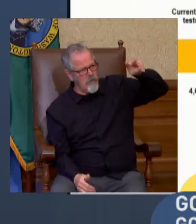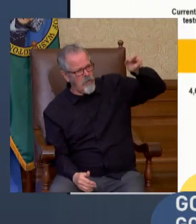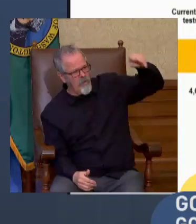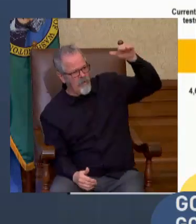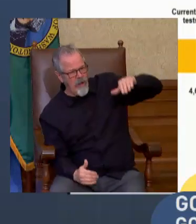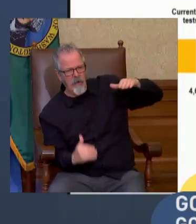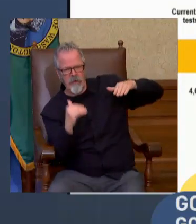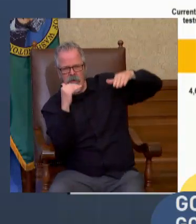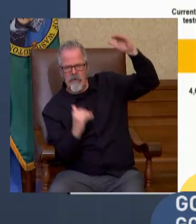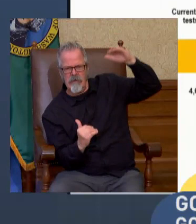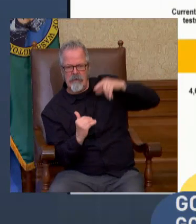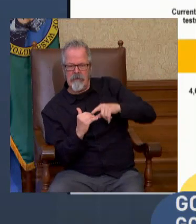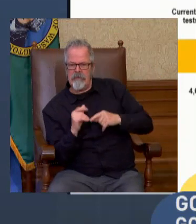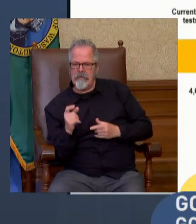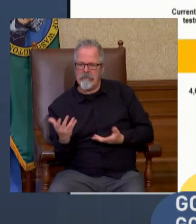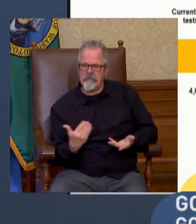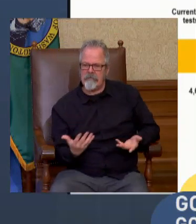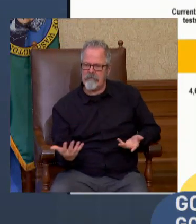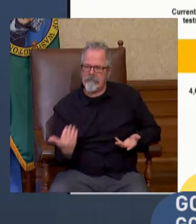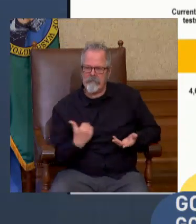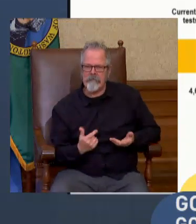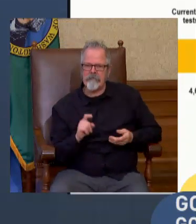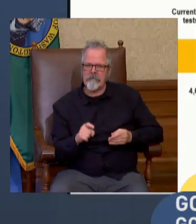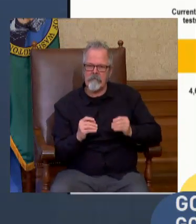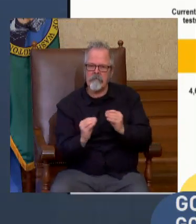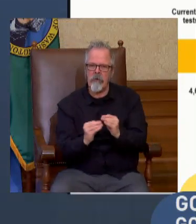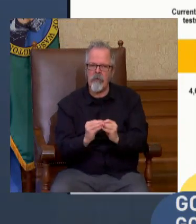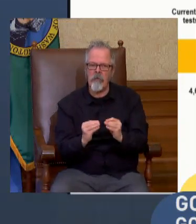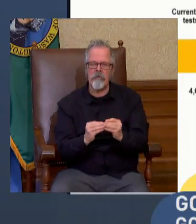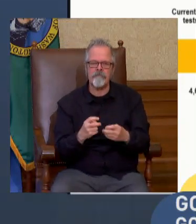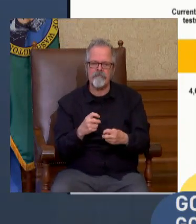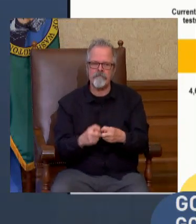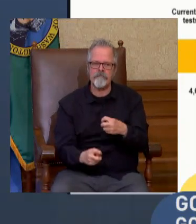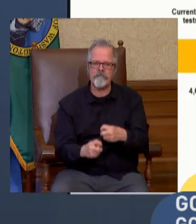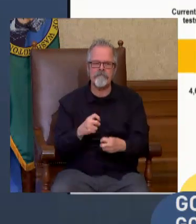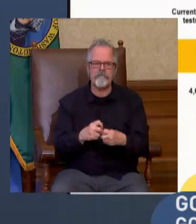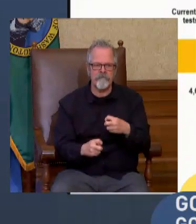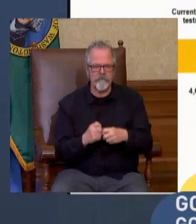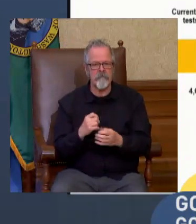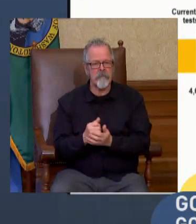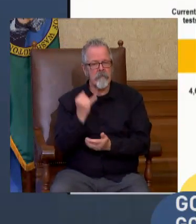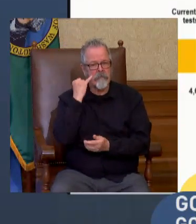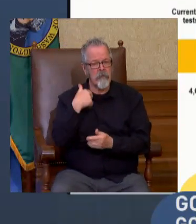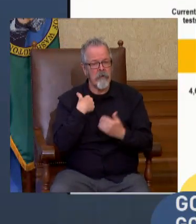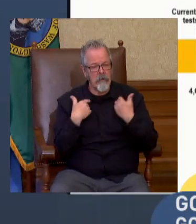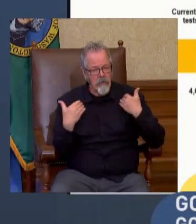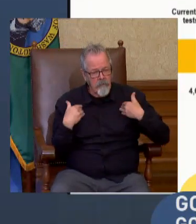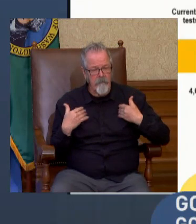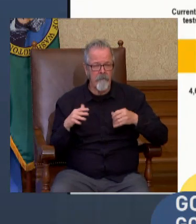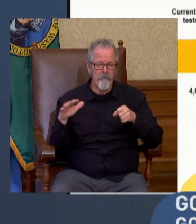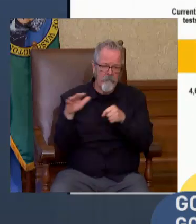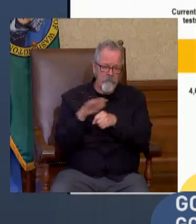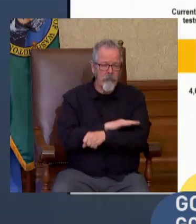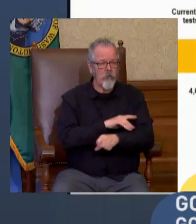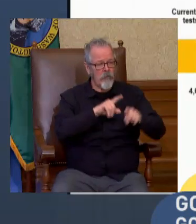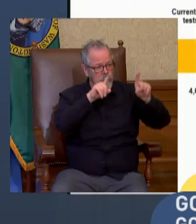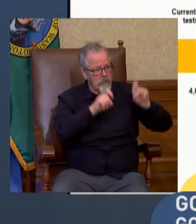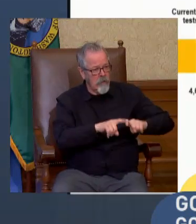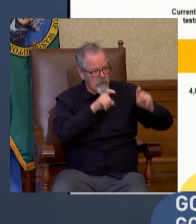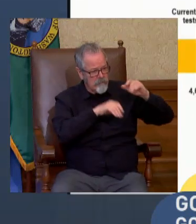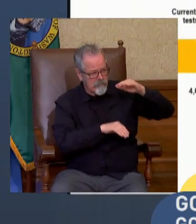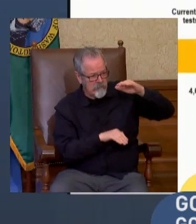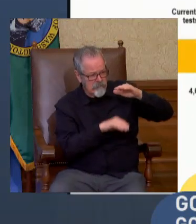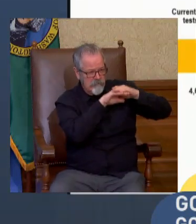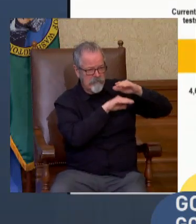ever going to get to what should be the capacity for tests today, so that when someone calls up and said, I've got a fever and I've got